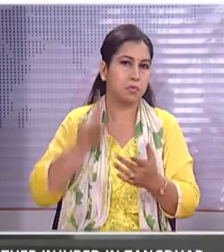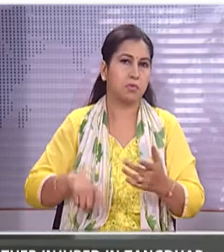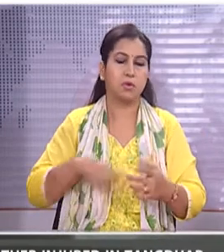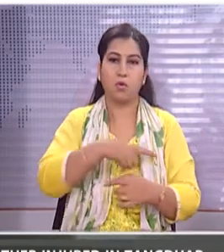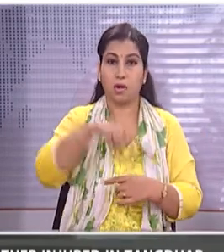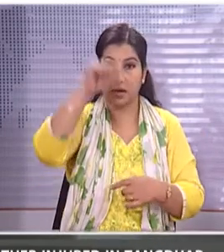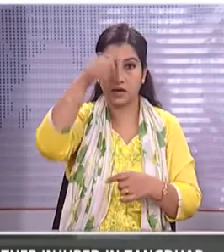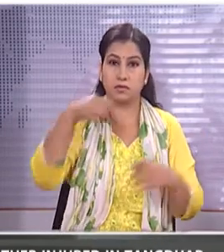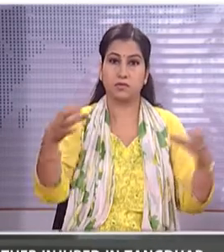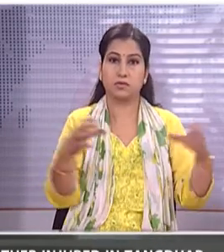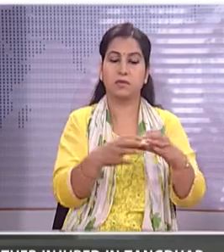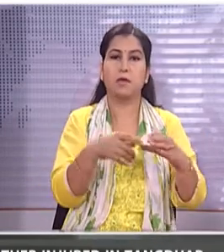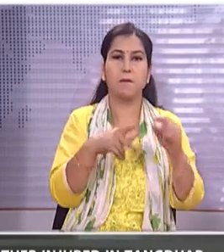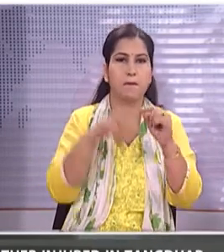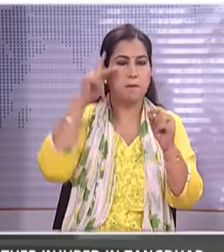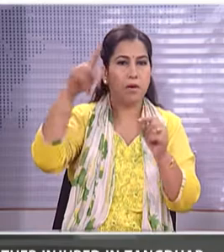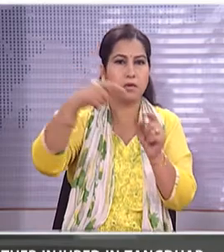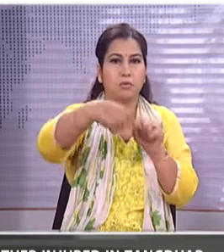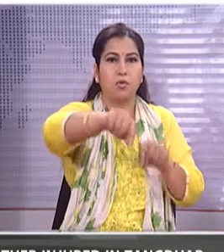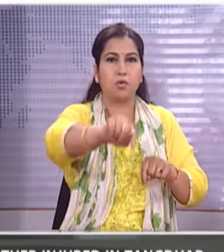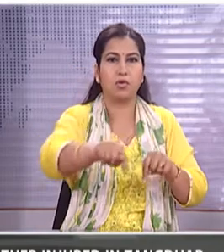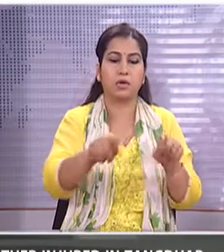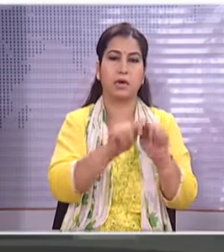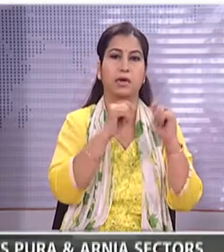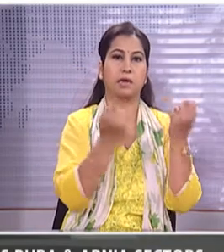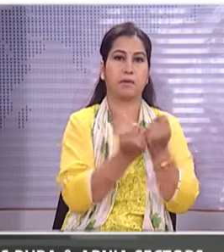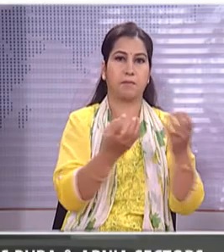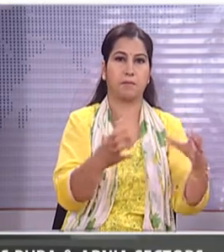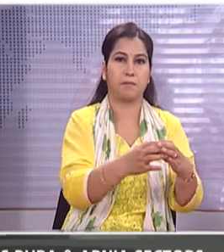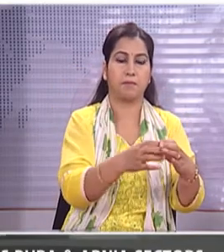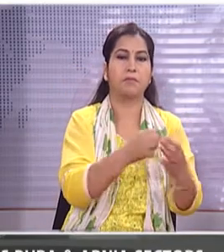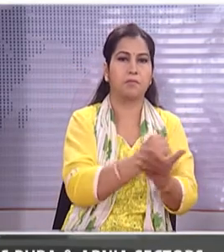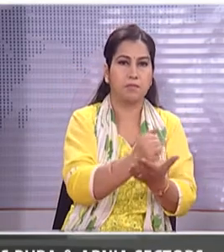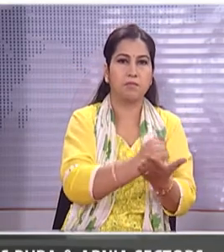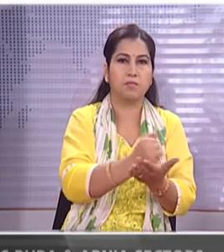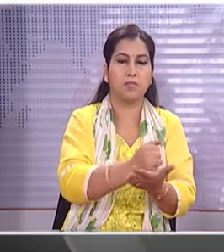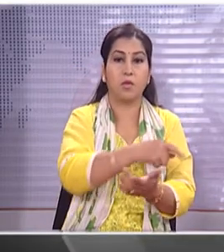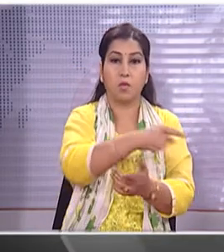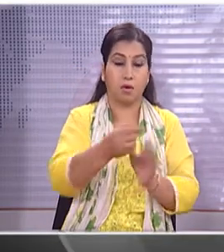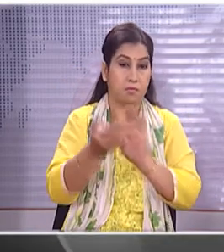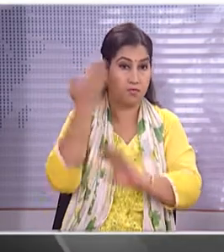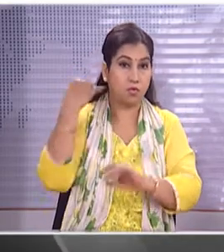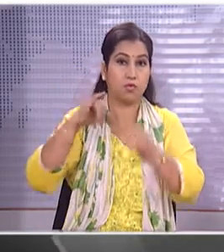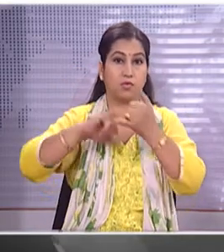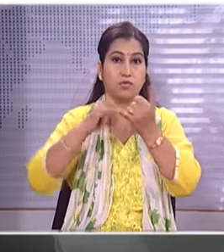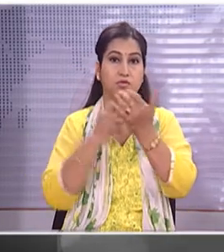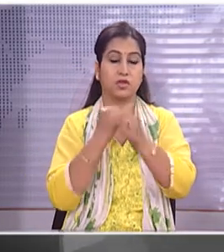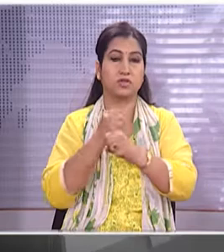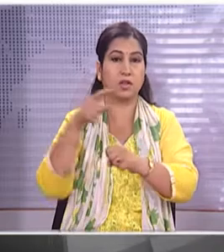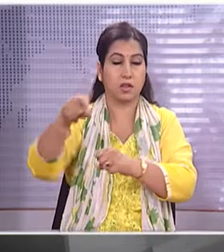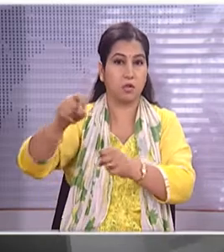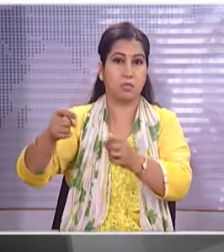are bracing for an offensive by Pakistan's border action teams that may try to take revenge for surgical